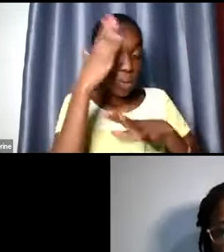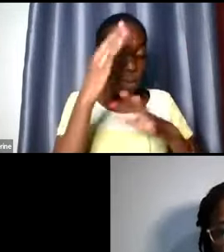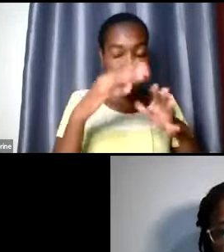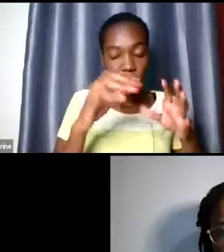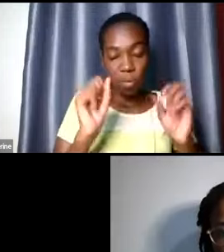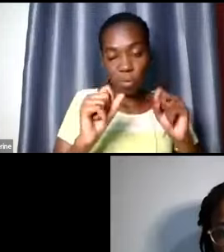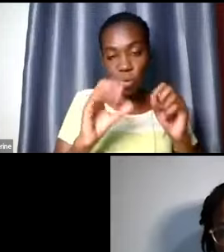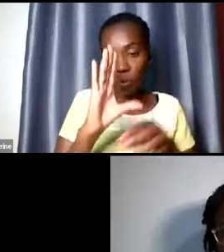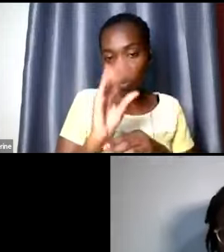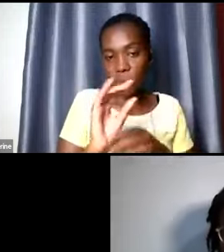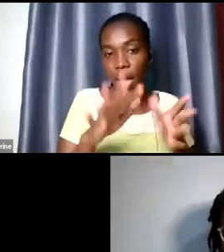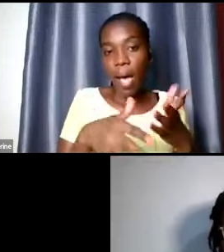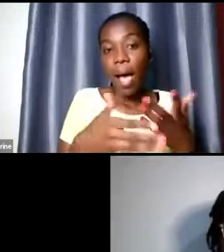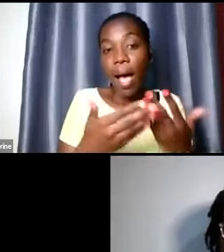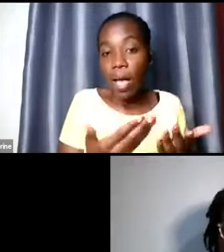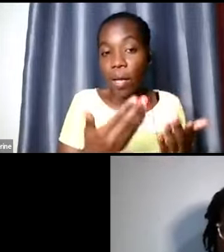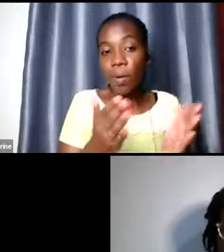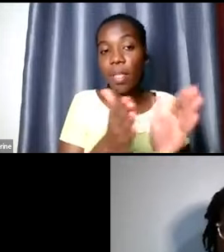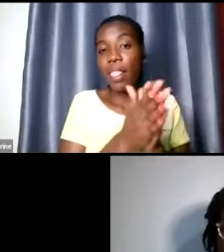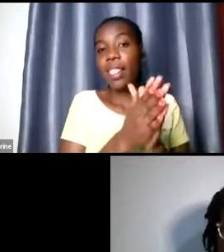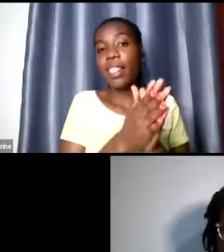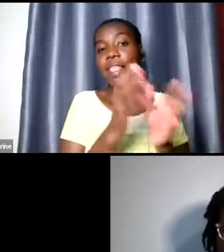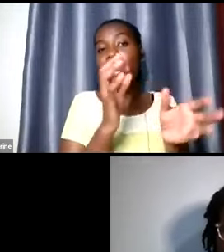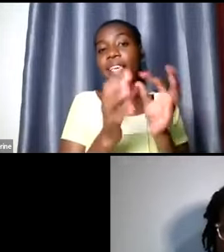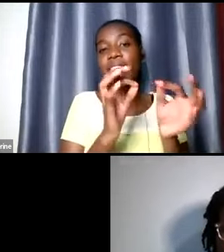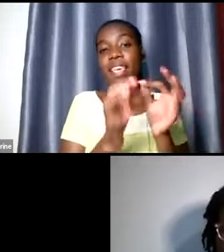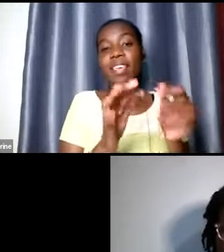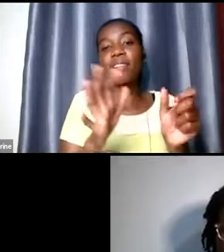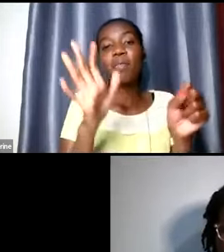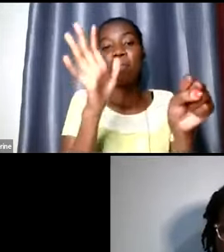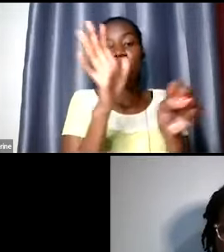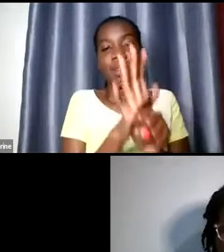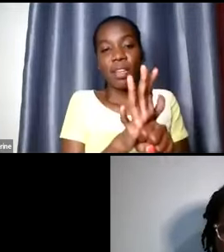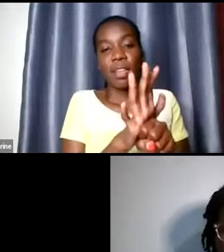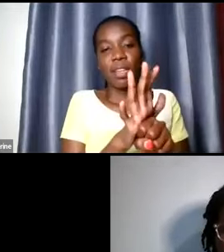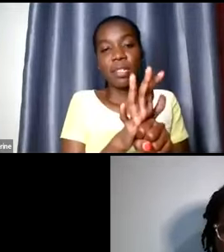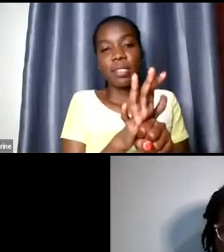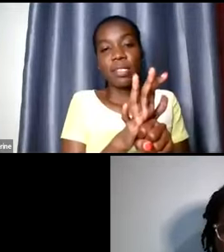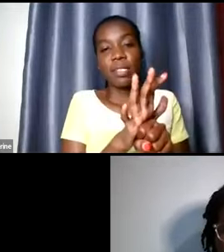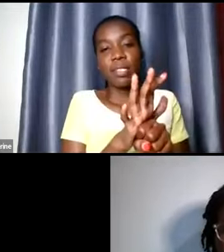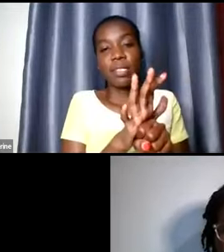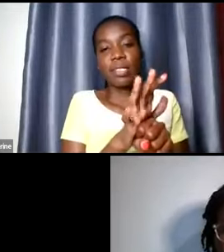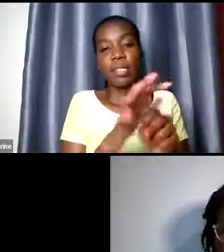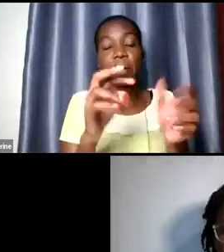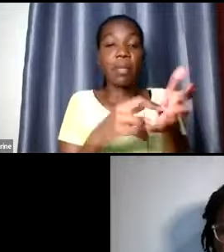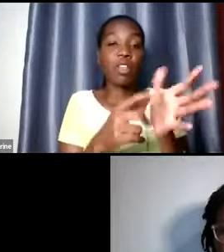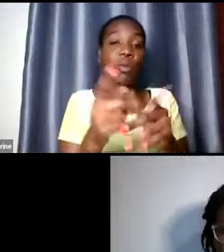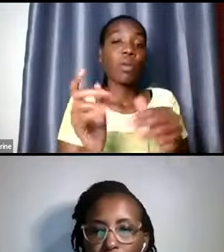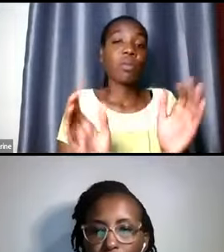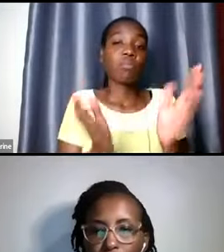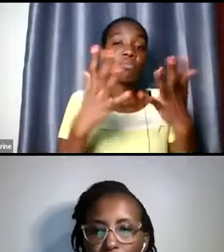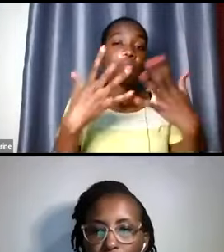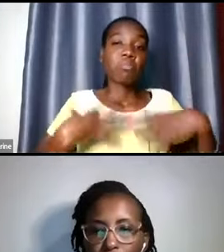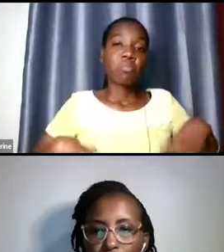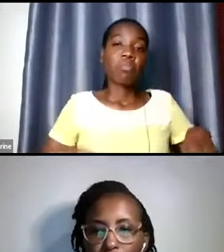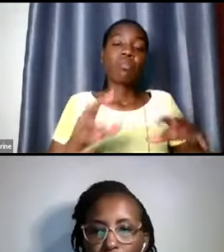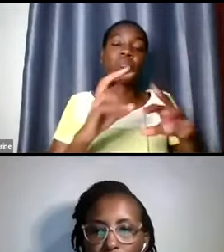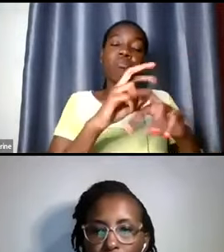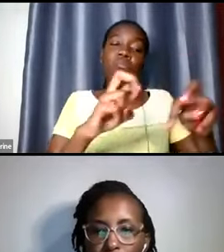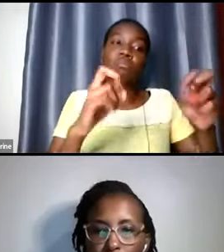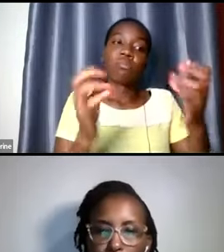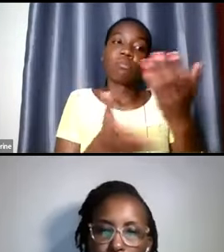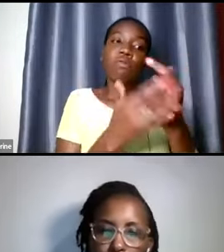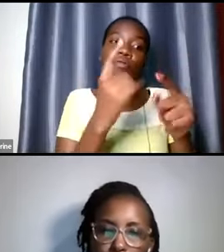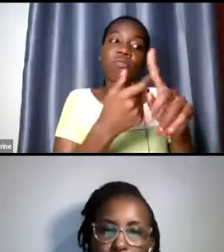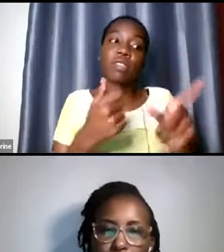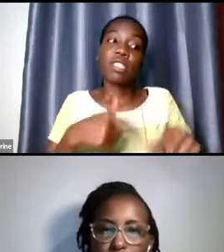harm. And when it becomes too much, we encourage people to seek help for ourselves as well as for our family members